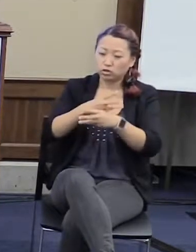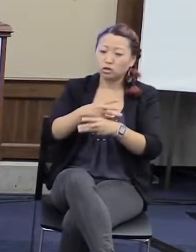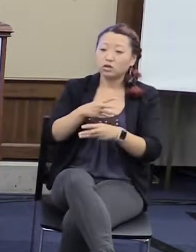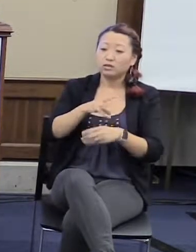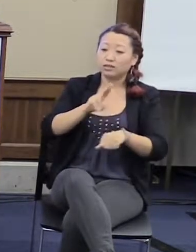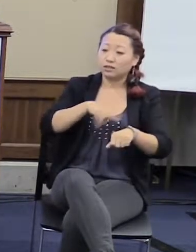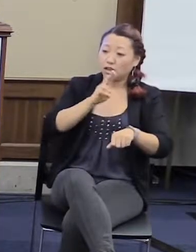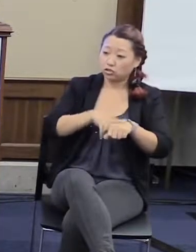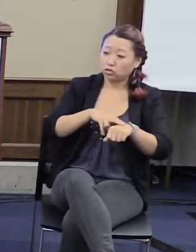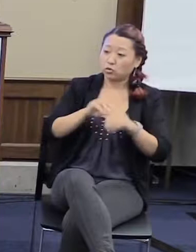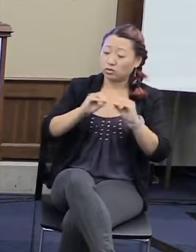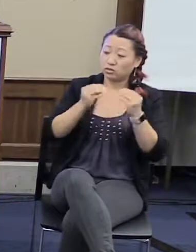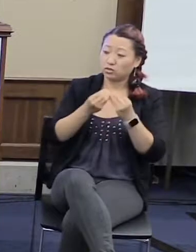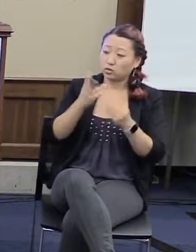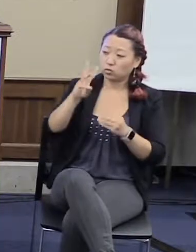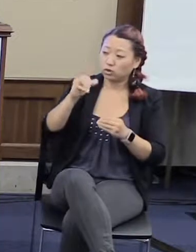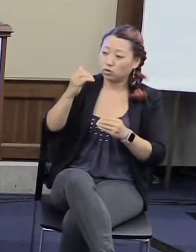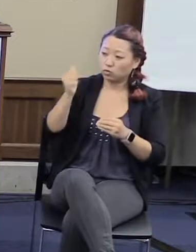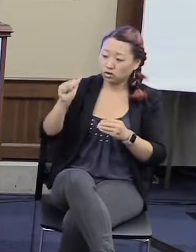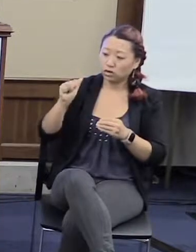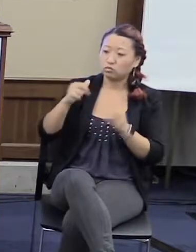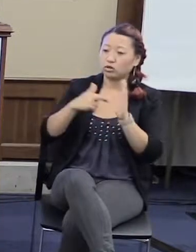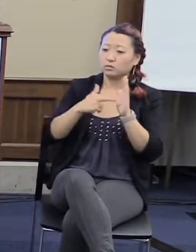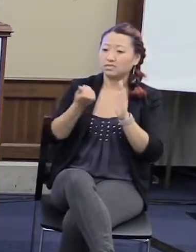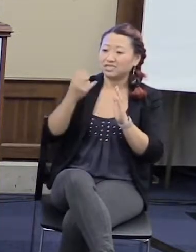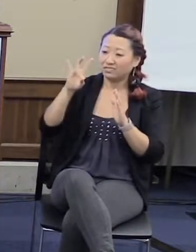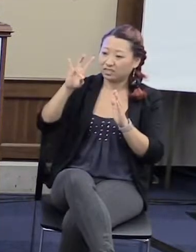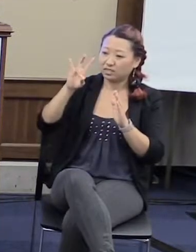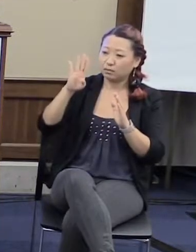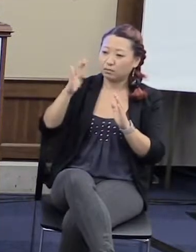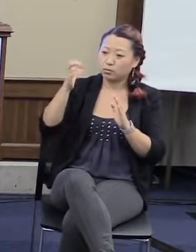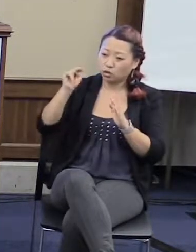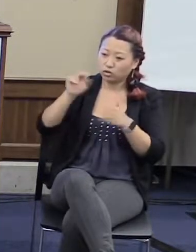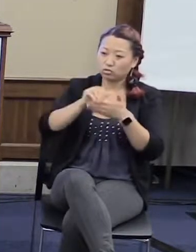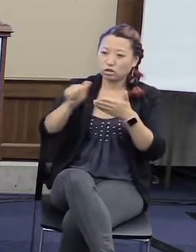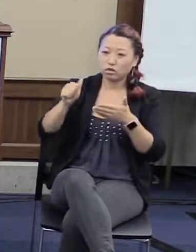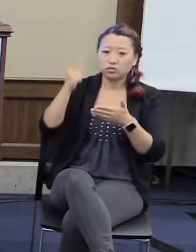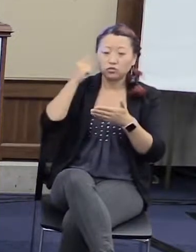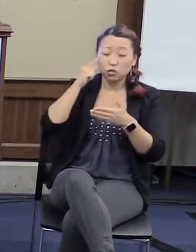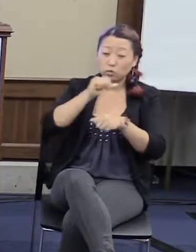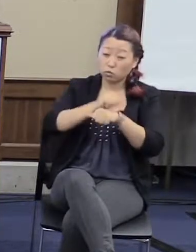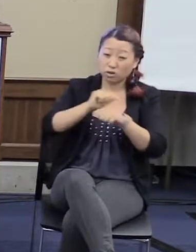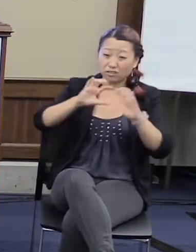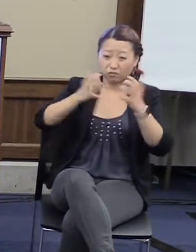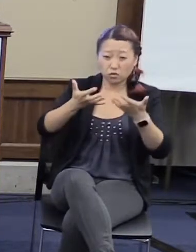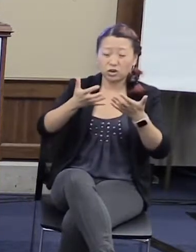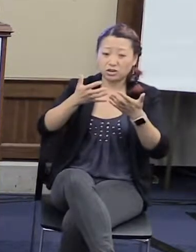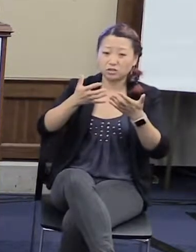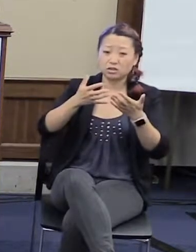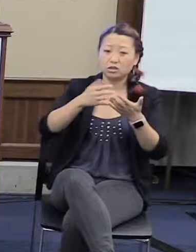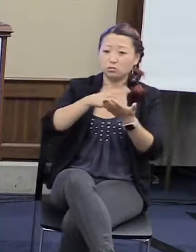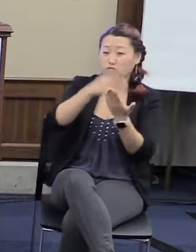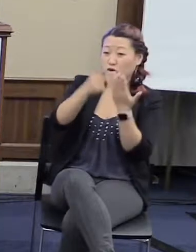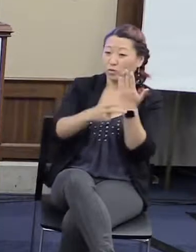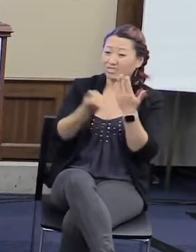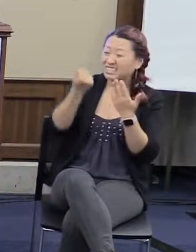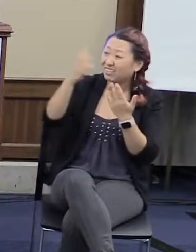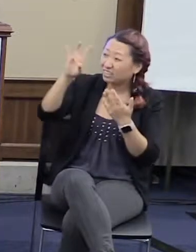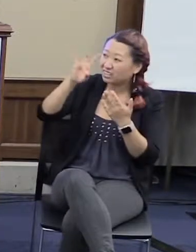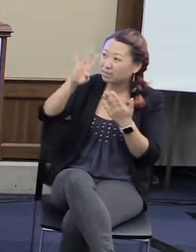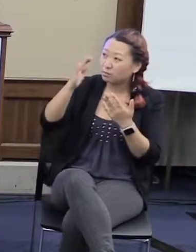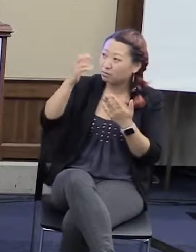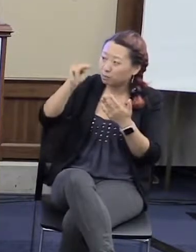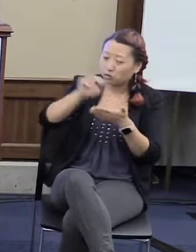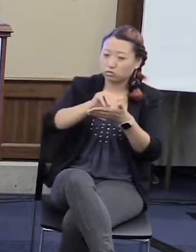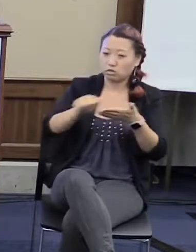represents $17 billion in federal funding for workforce programs. $17 billion. Now, the crucial decision